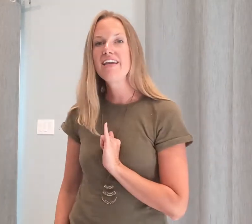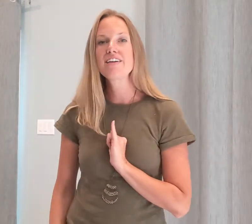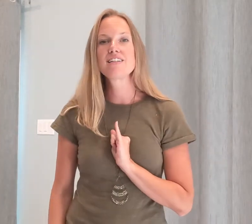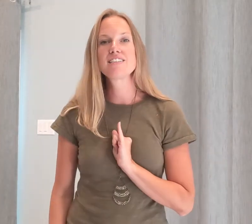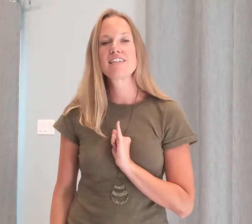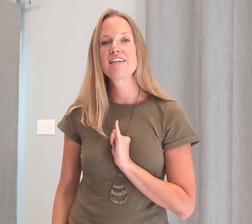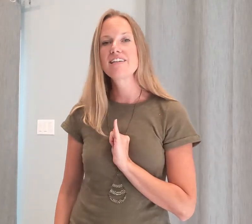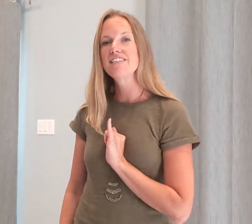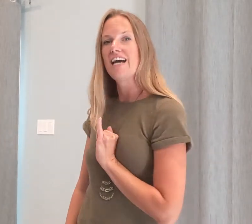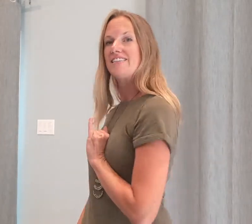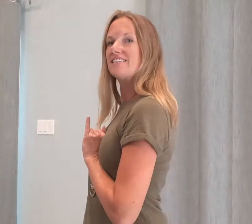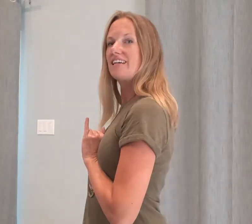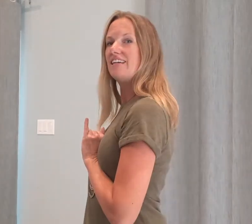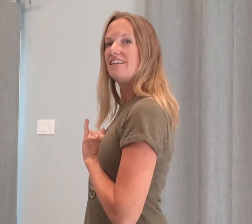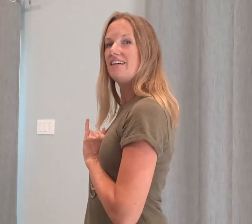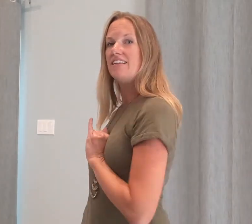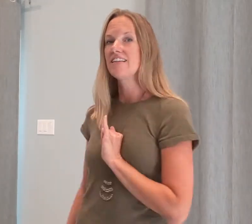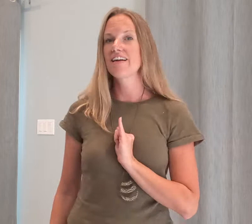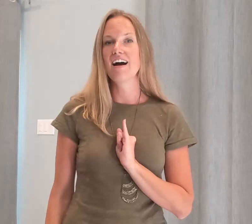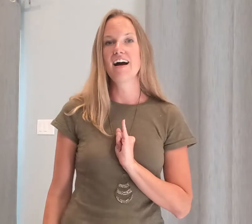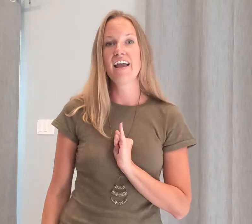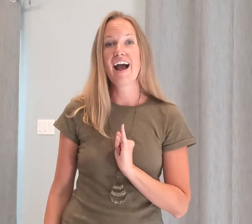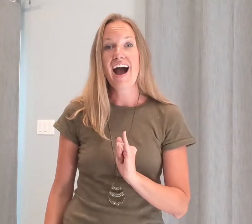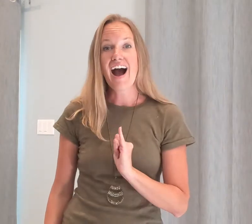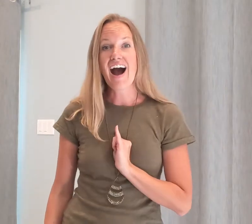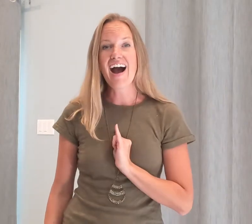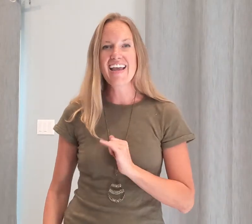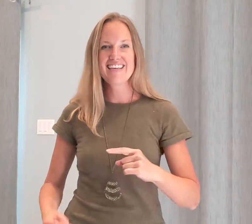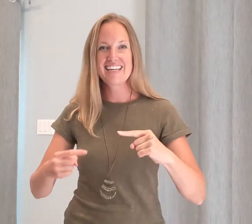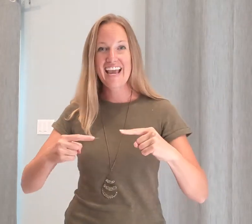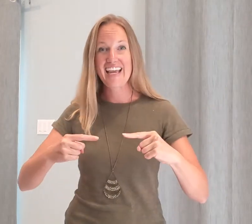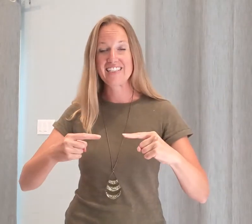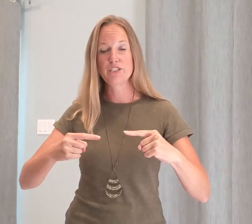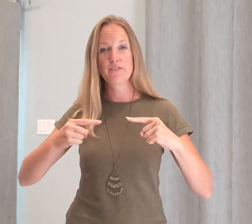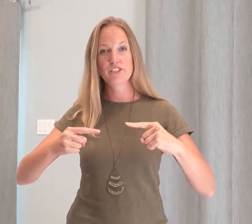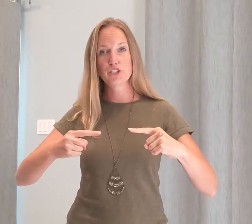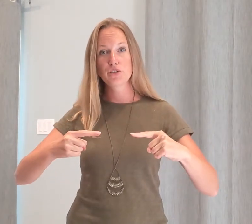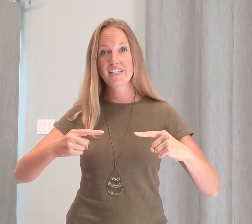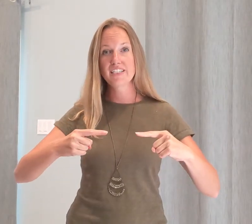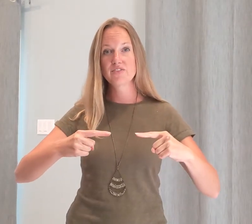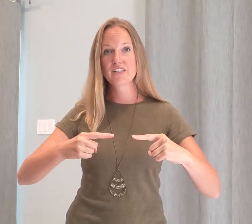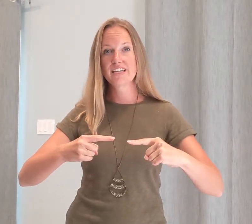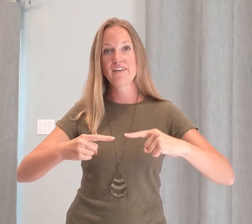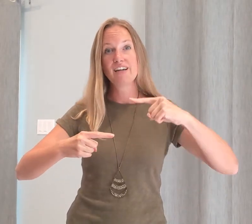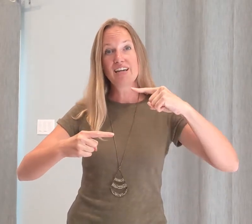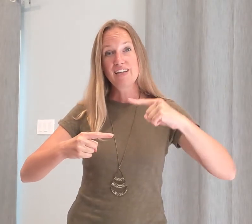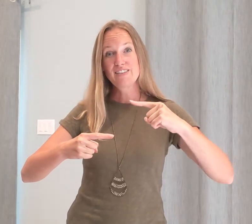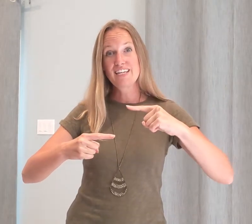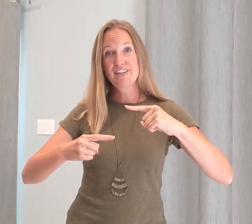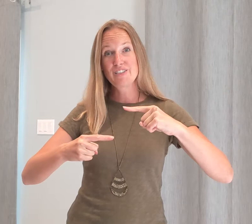gonna start here at your chest, okay? The letter I, and then can't. You have your two index fingers out, and you take your